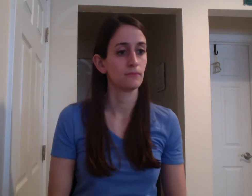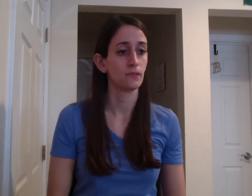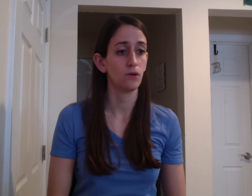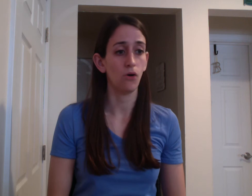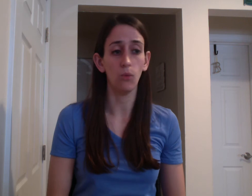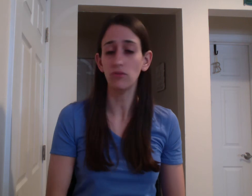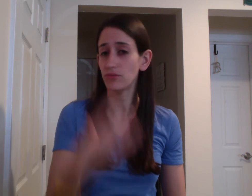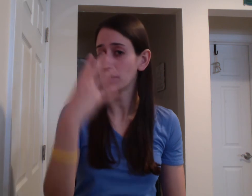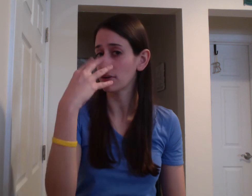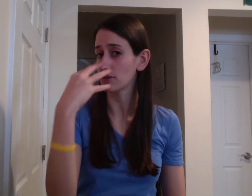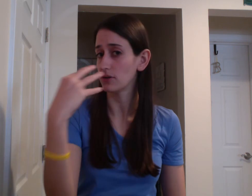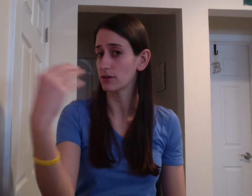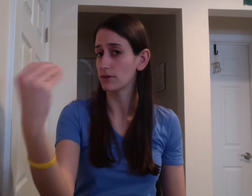A wolf has a long nose.